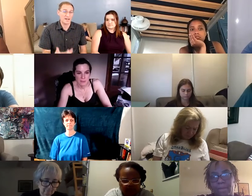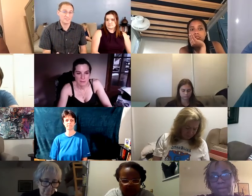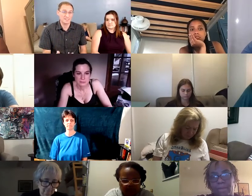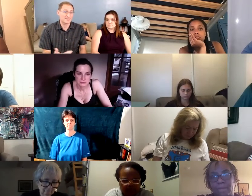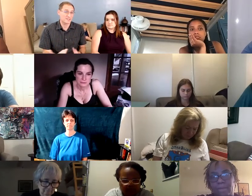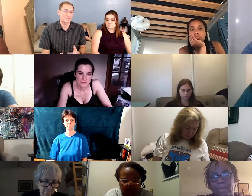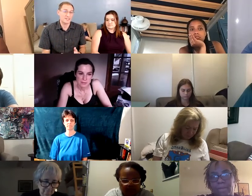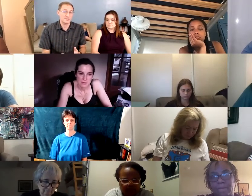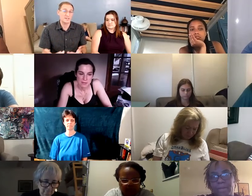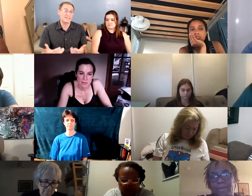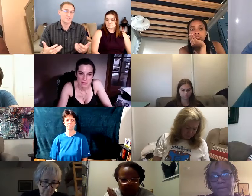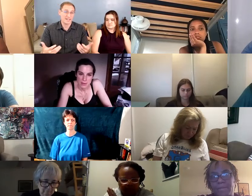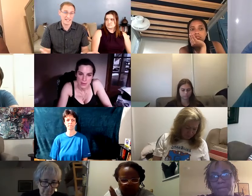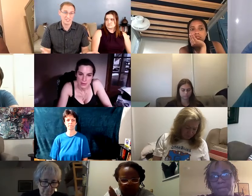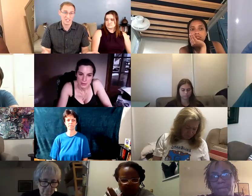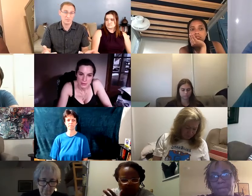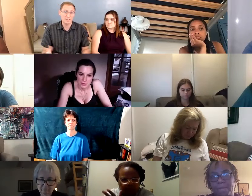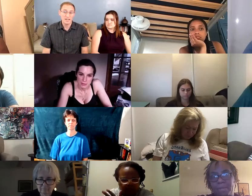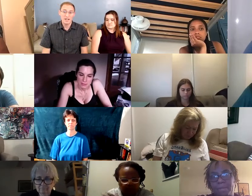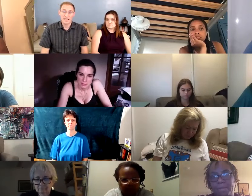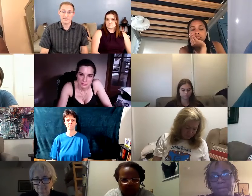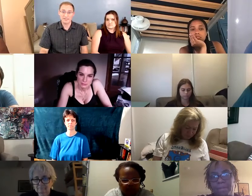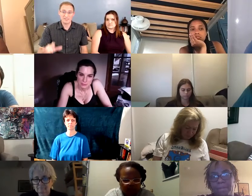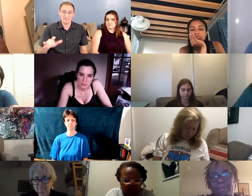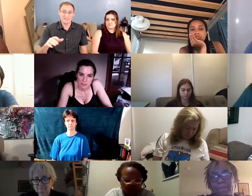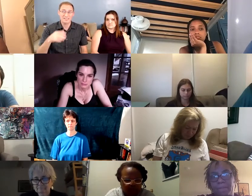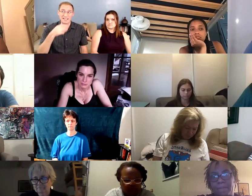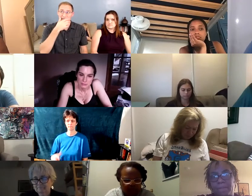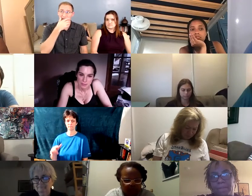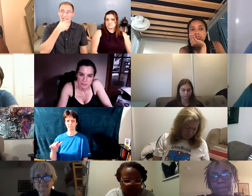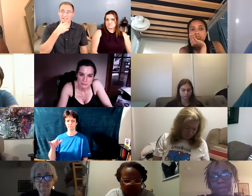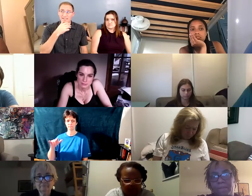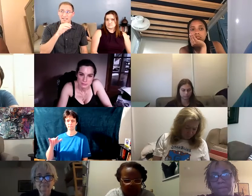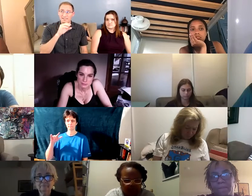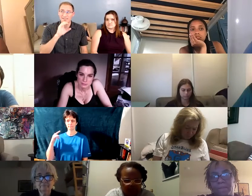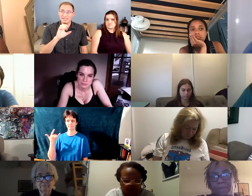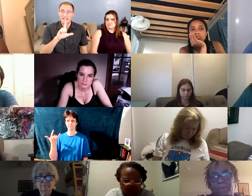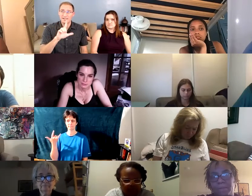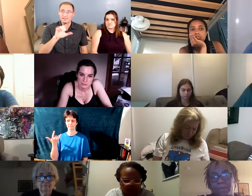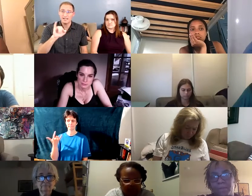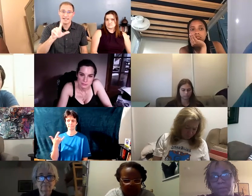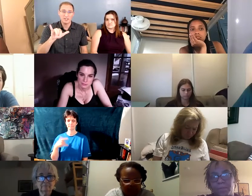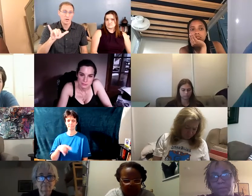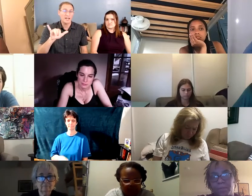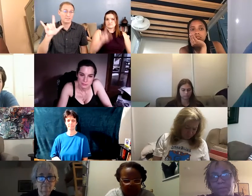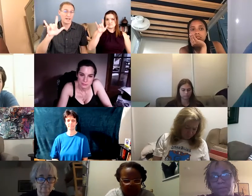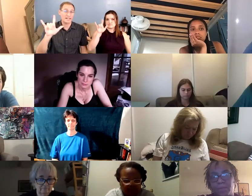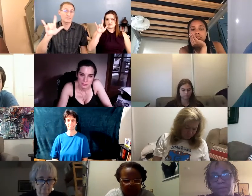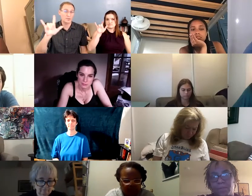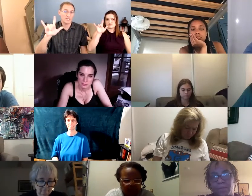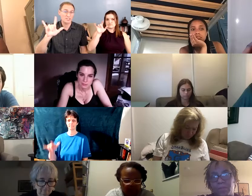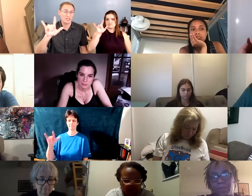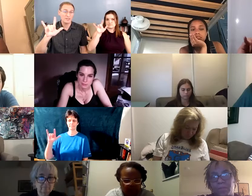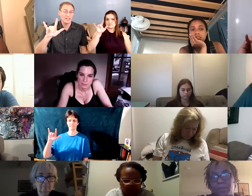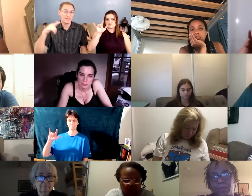very often is another vehicle, but a different handshake. And so it's classified as CLILY for the I love